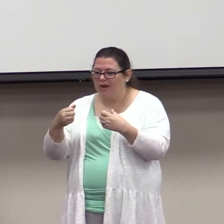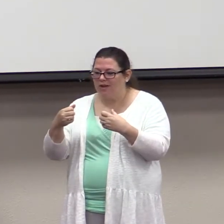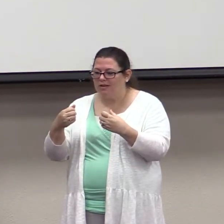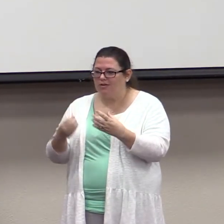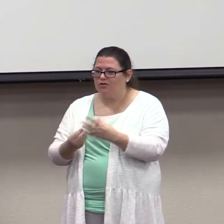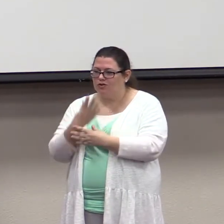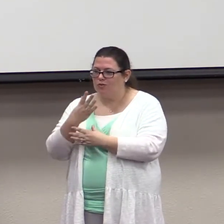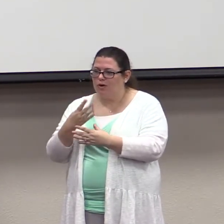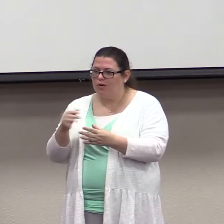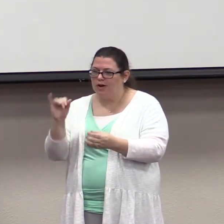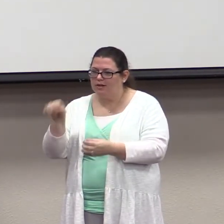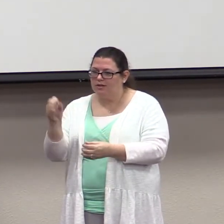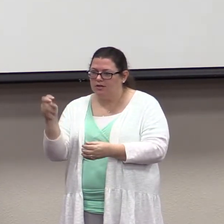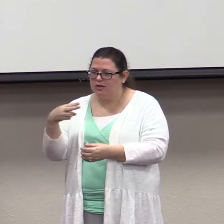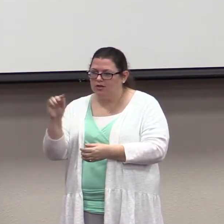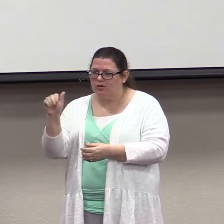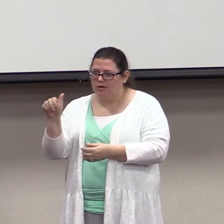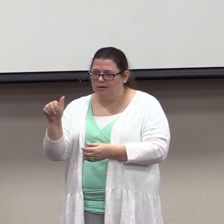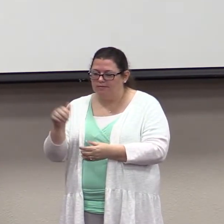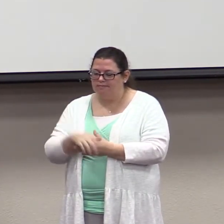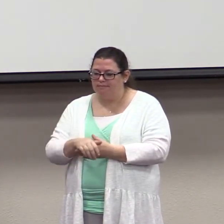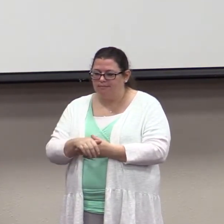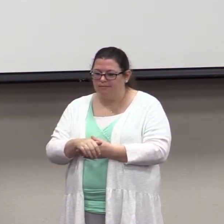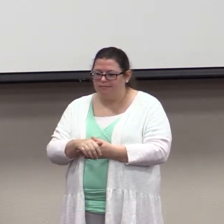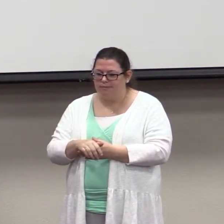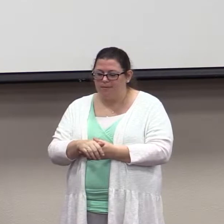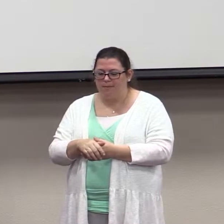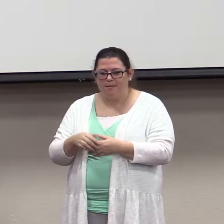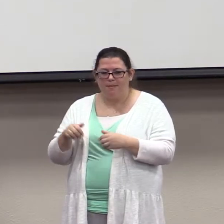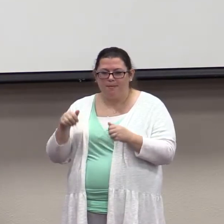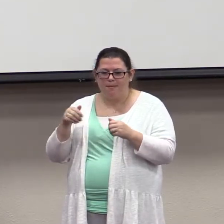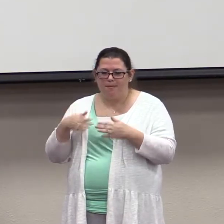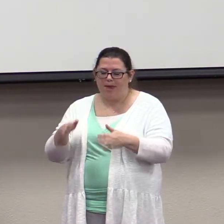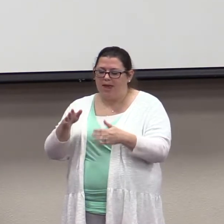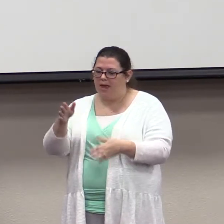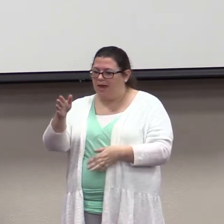is right whenever we get the chance. May God bless